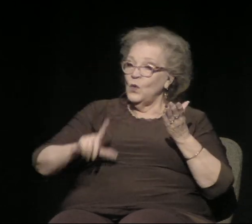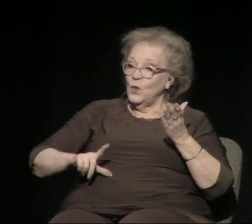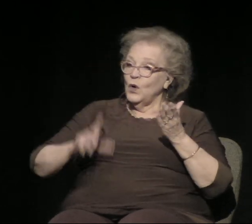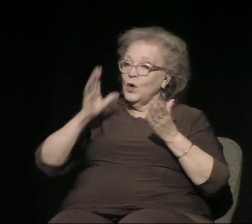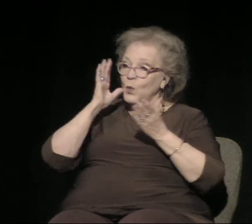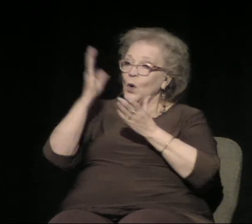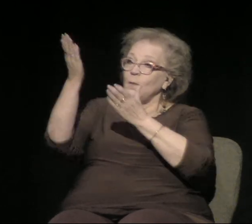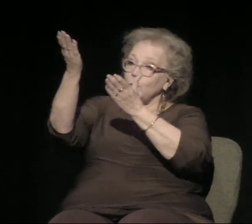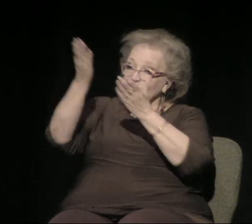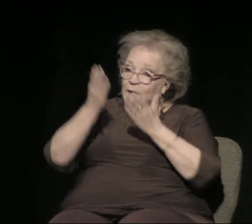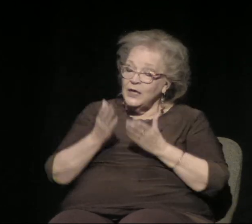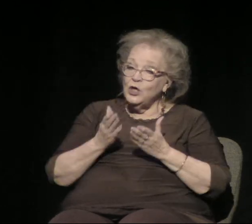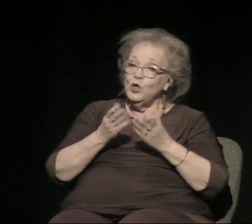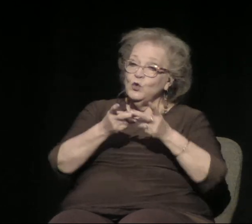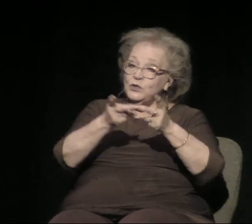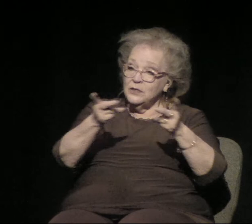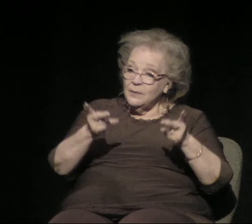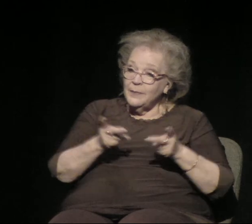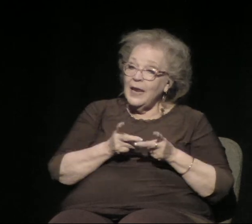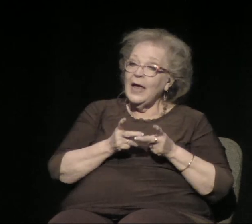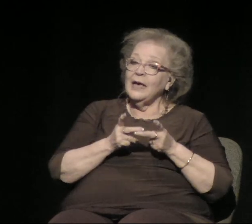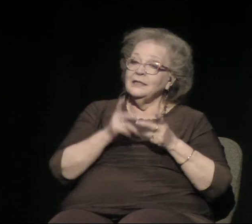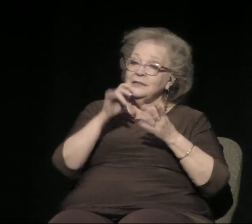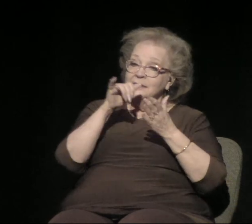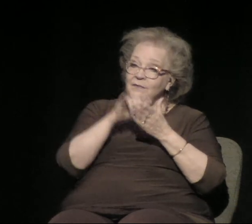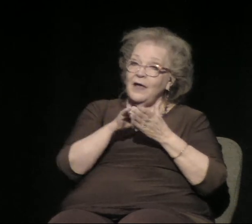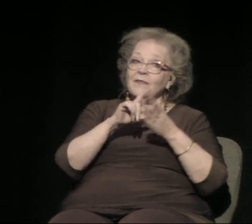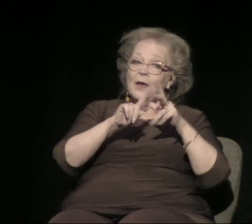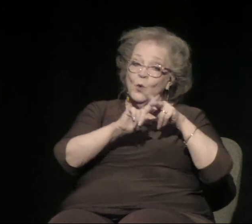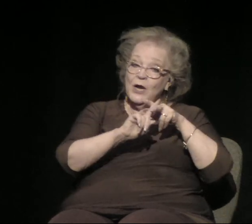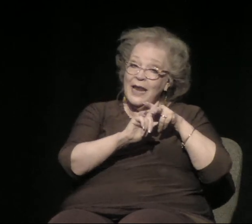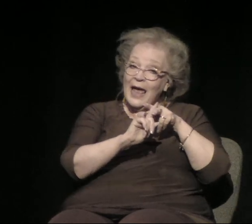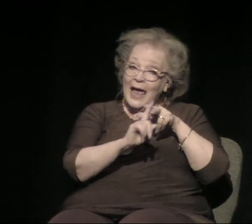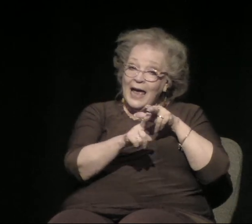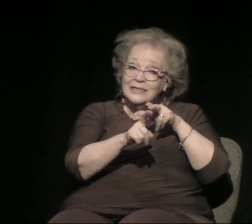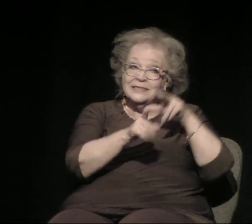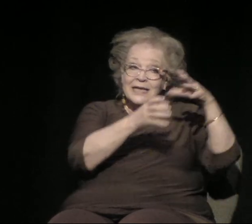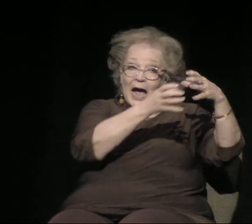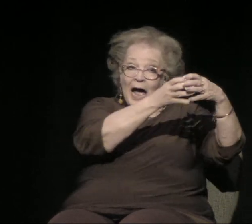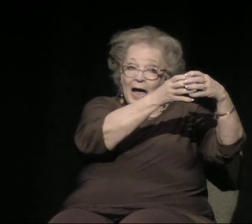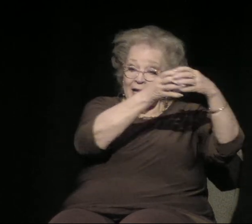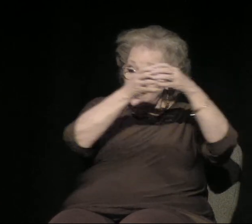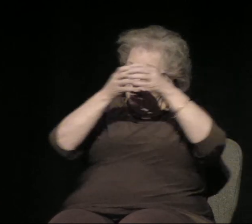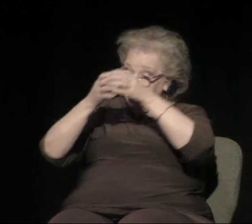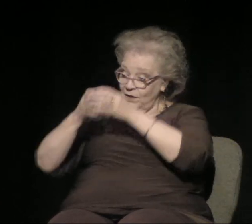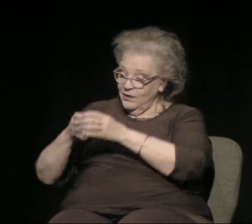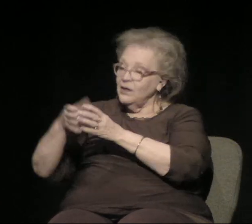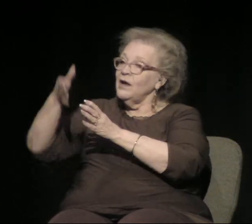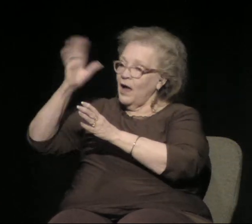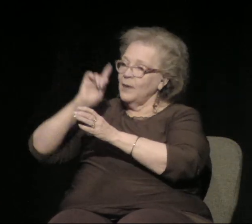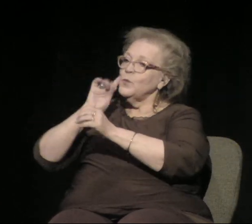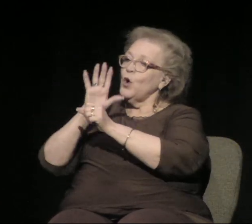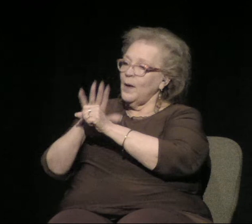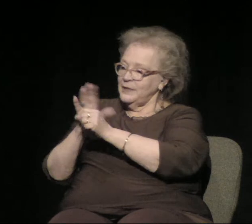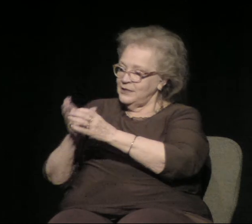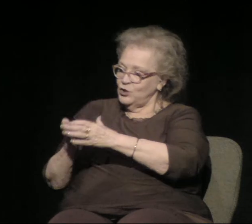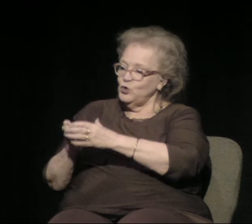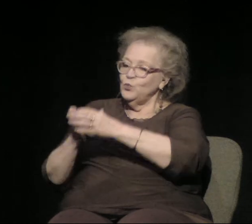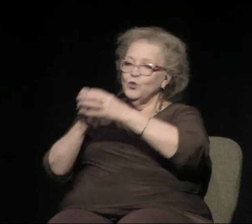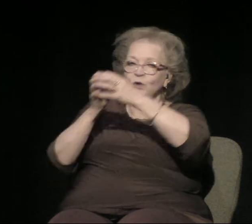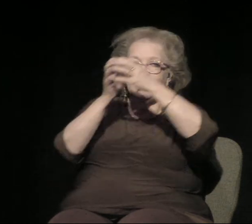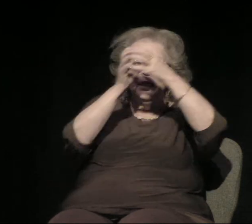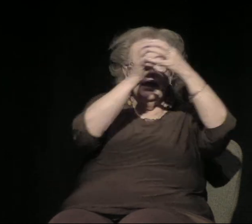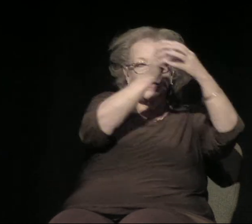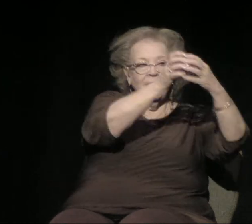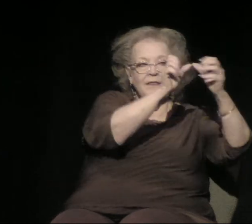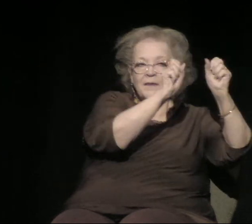bring you back to the place from which I carried you in exile, back to Jerusalem. The God promised to bring the nation of Israel back after 70